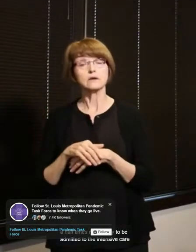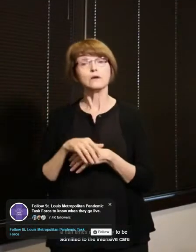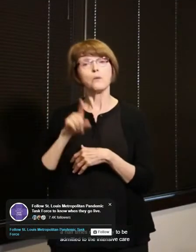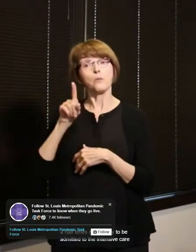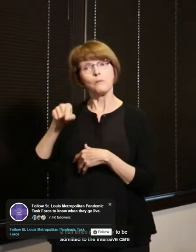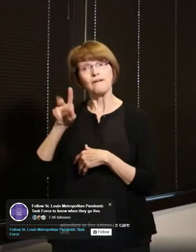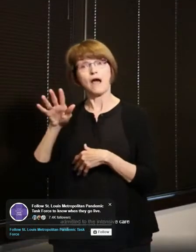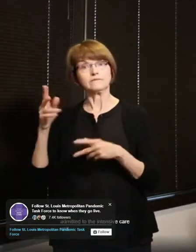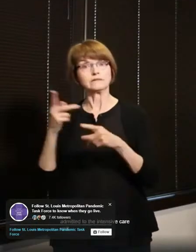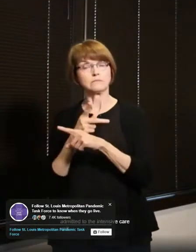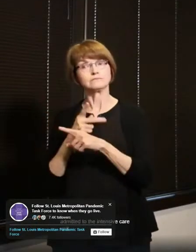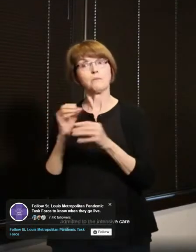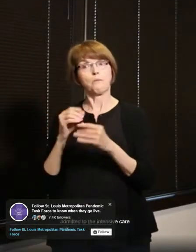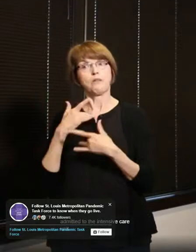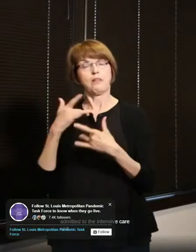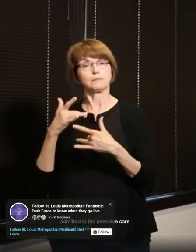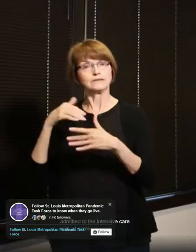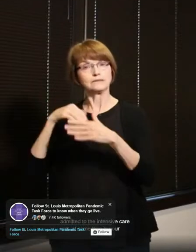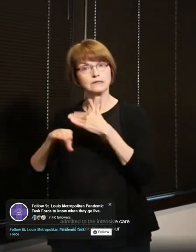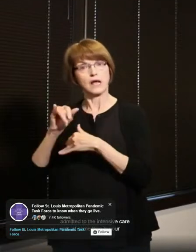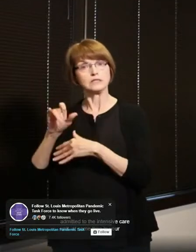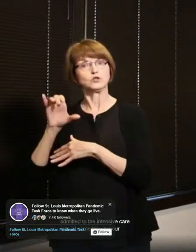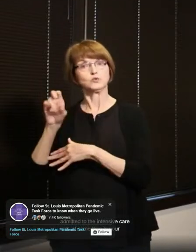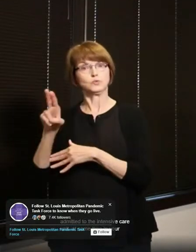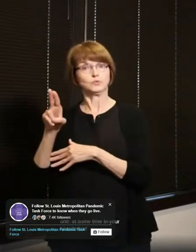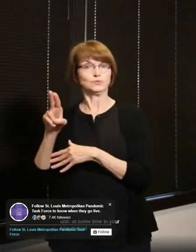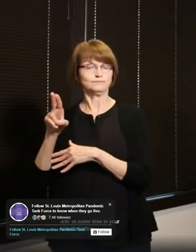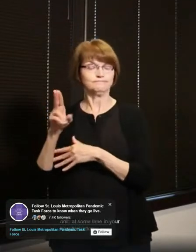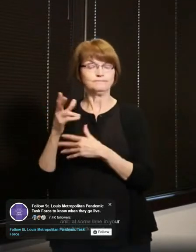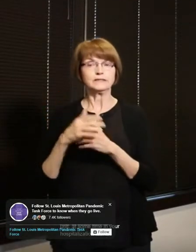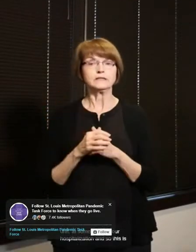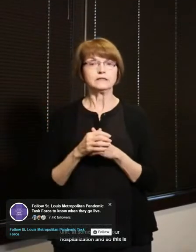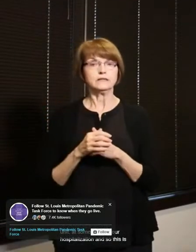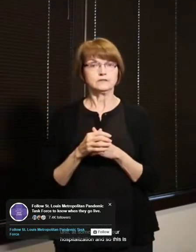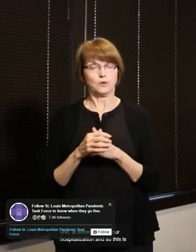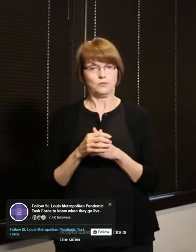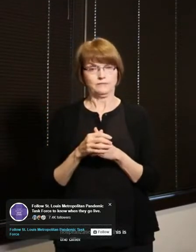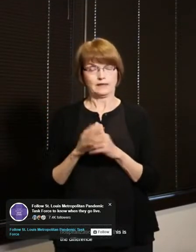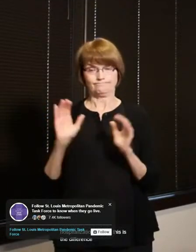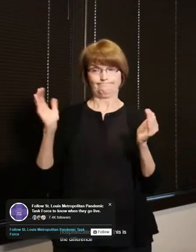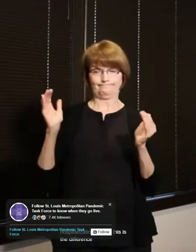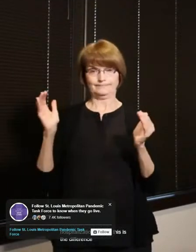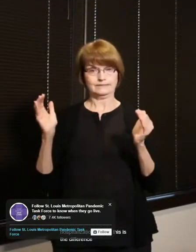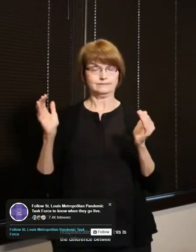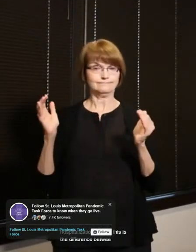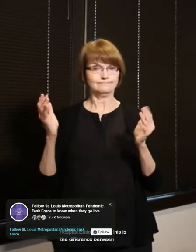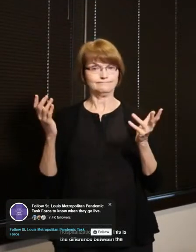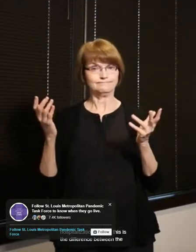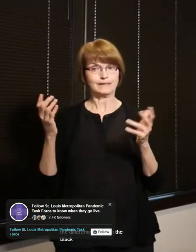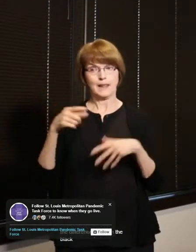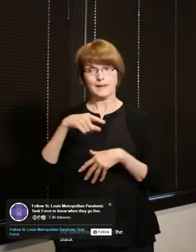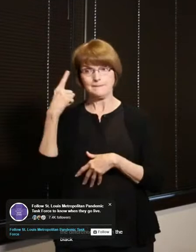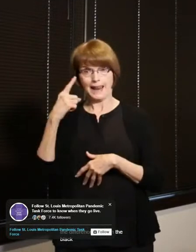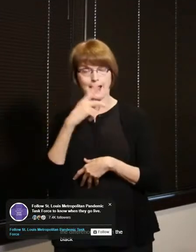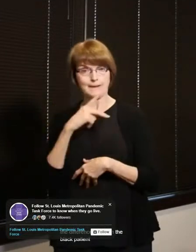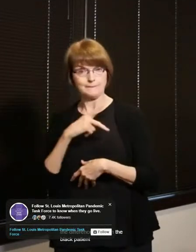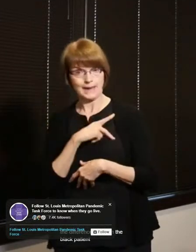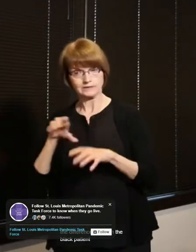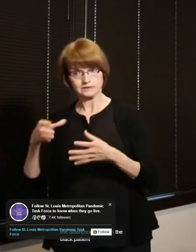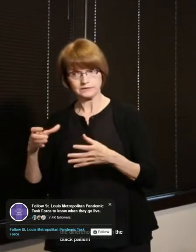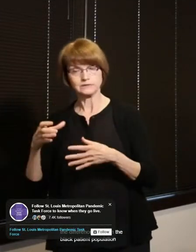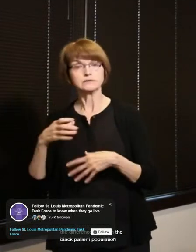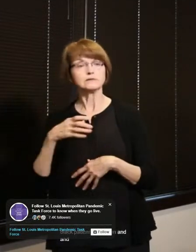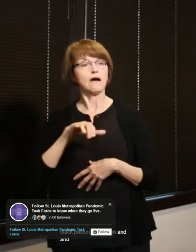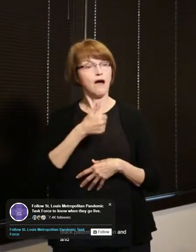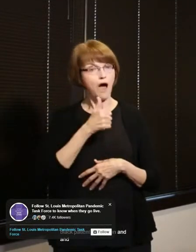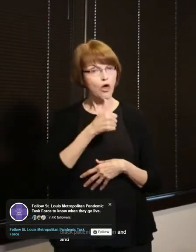unit at some time in your hospitalization. And so this is the difference between the Black patient population and